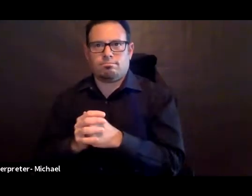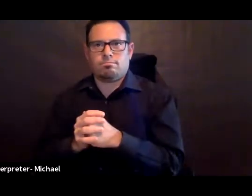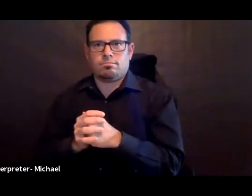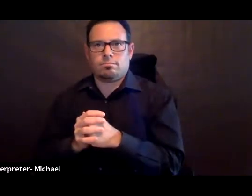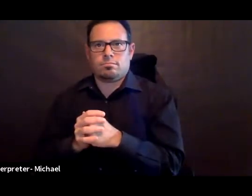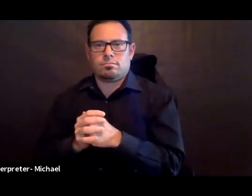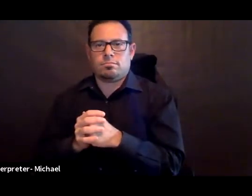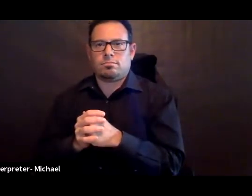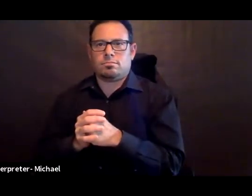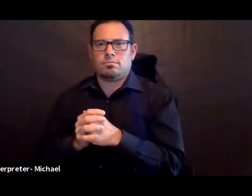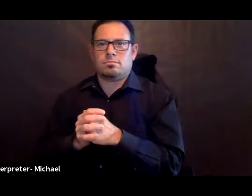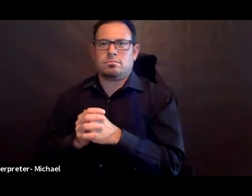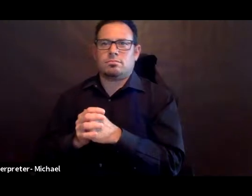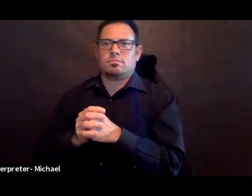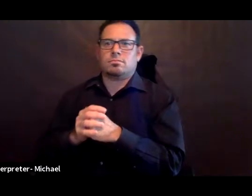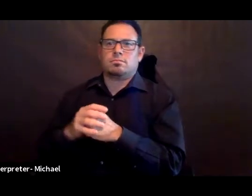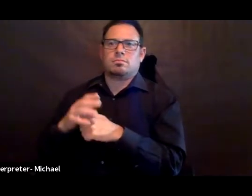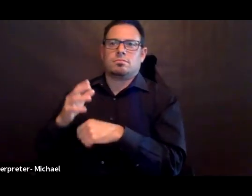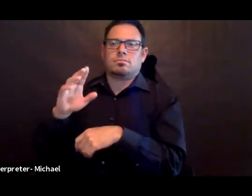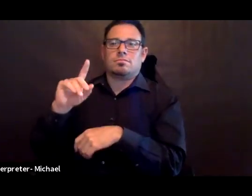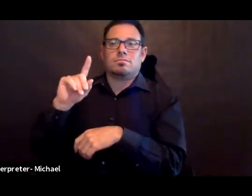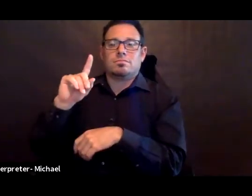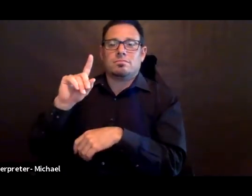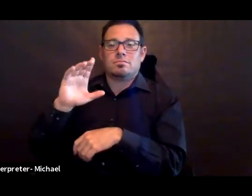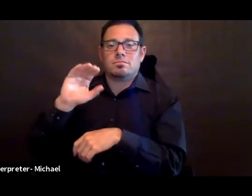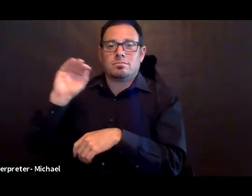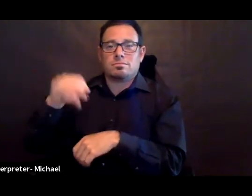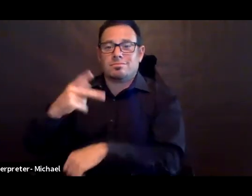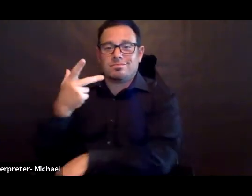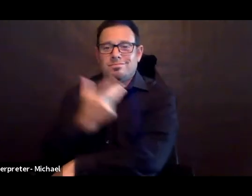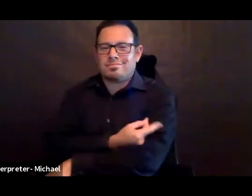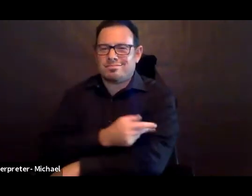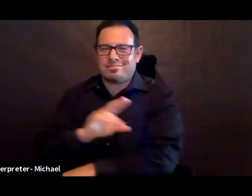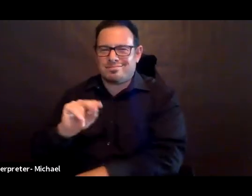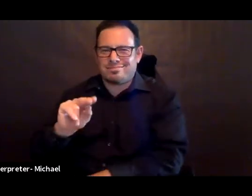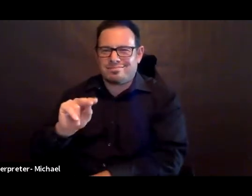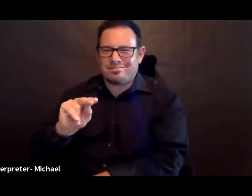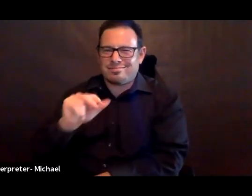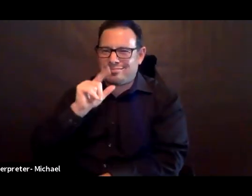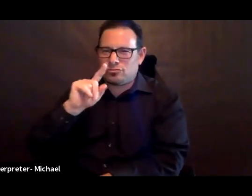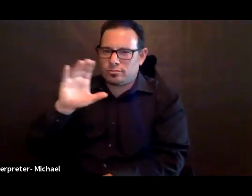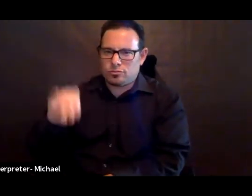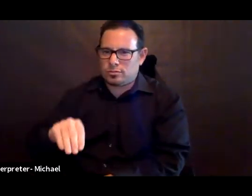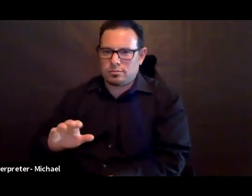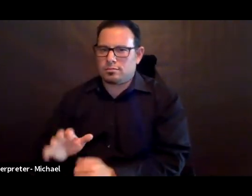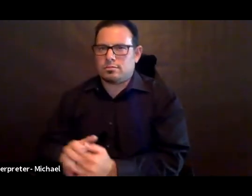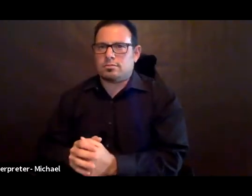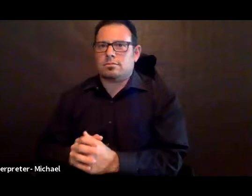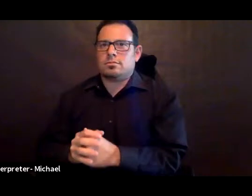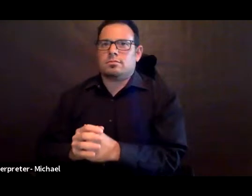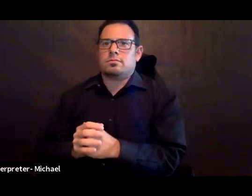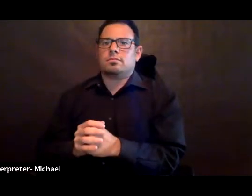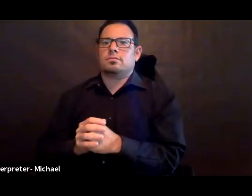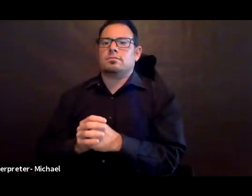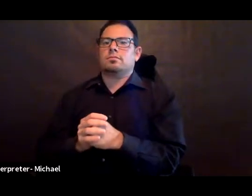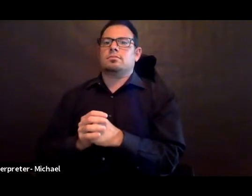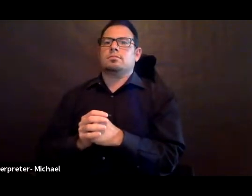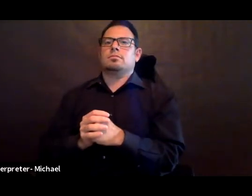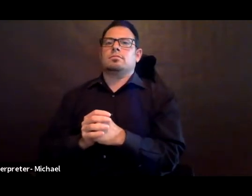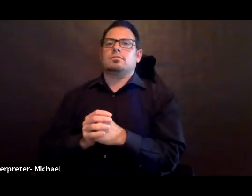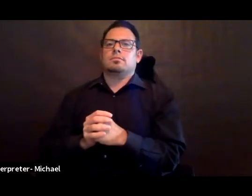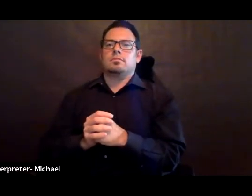are tracking every vaccine breakthrough. We have a very thorough review of any vaccine